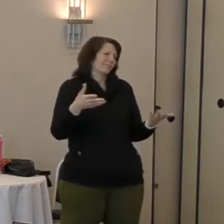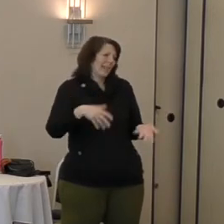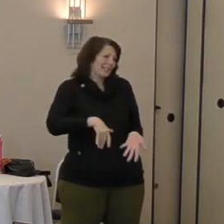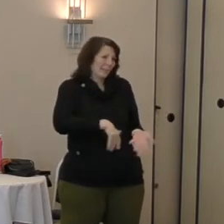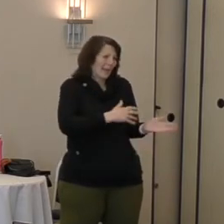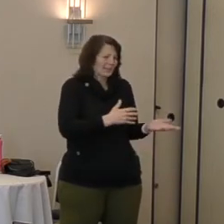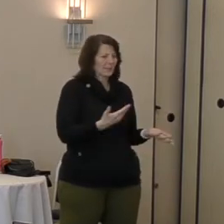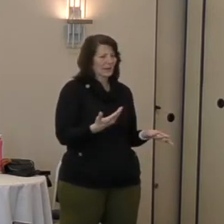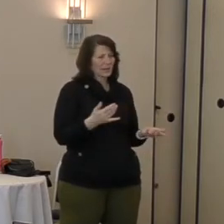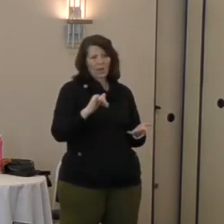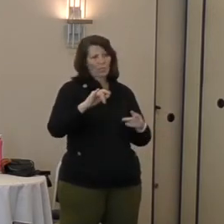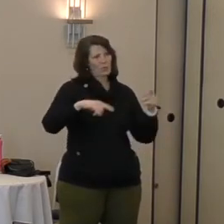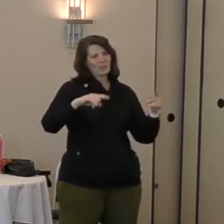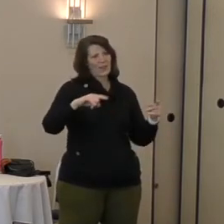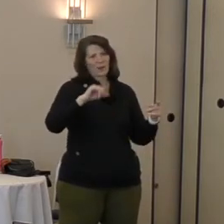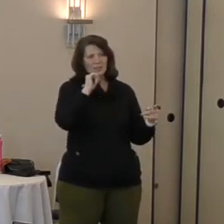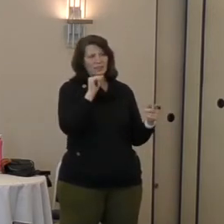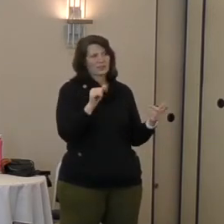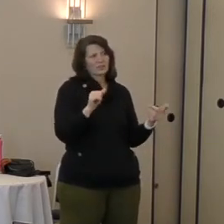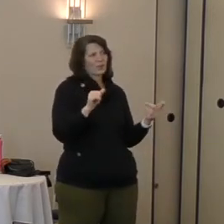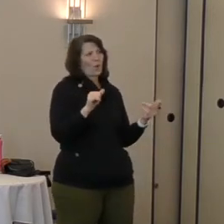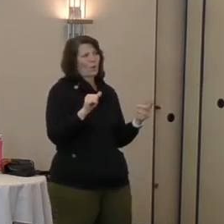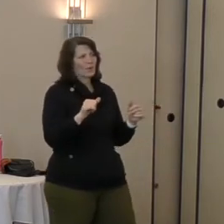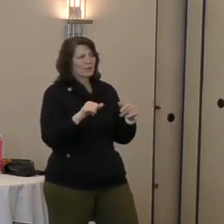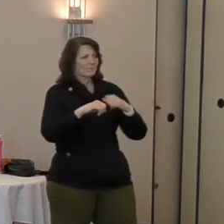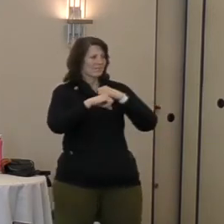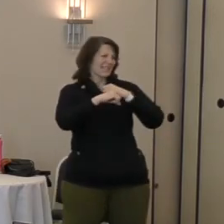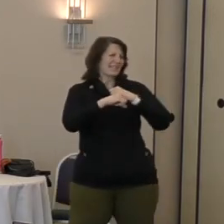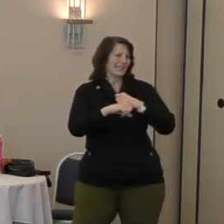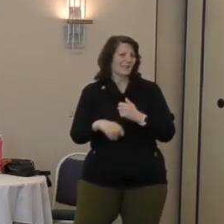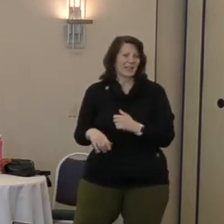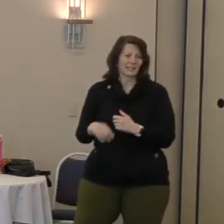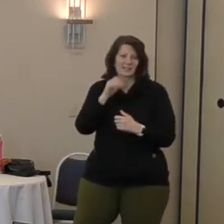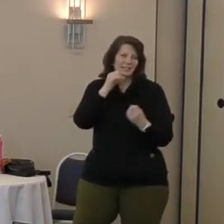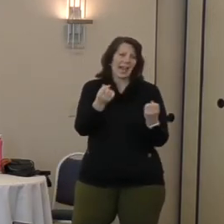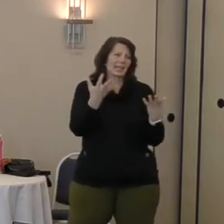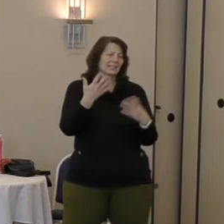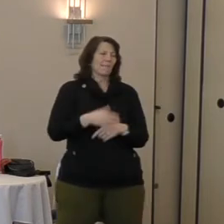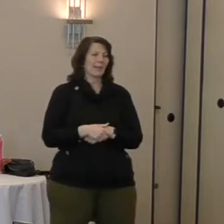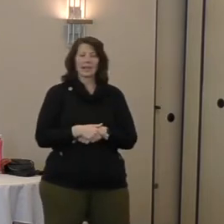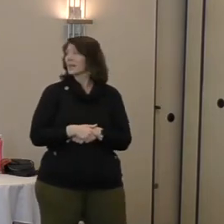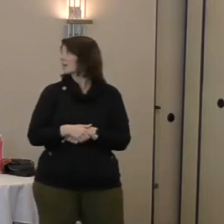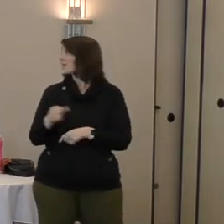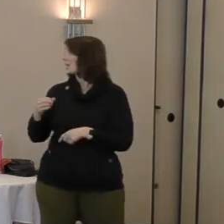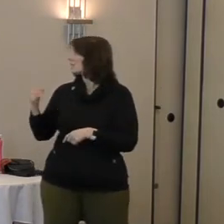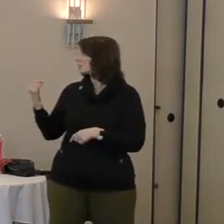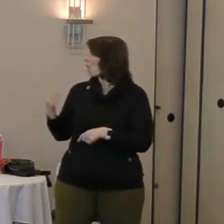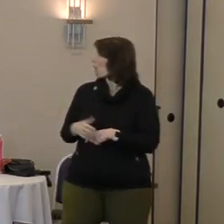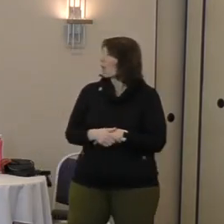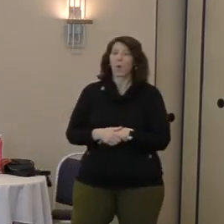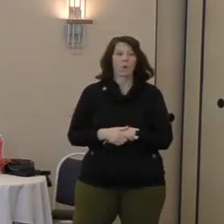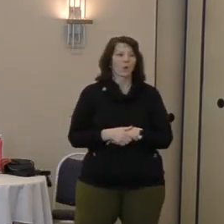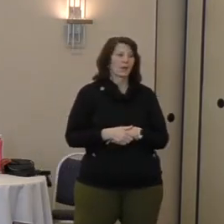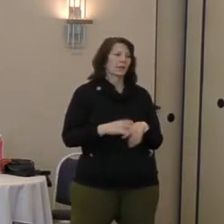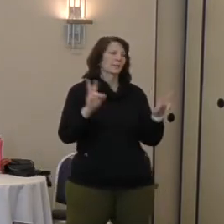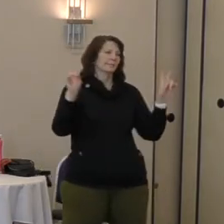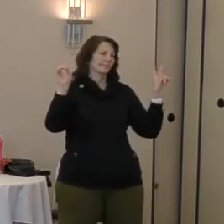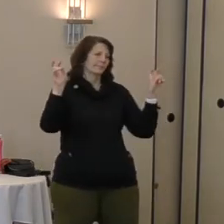But those variables don't necessarily exist in defense. There's just not as many of them. And so, in